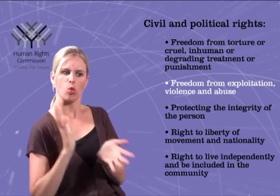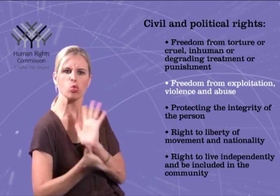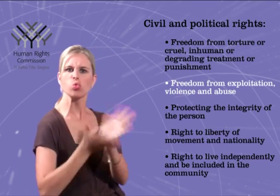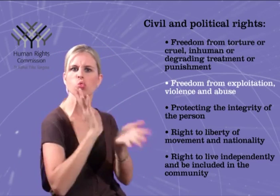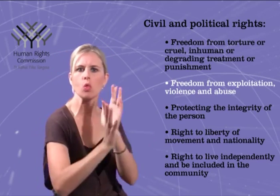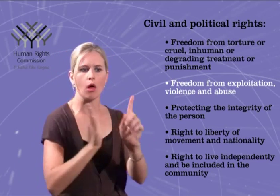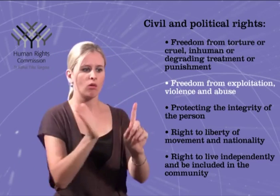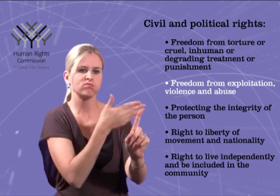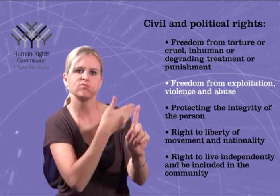punishment,